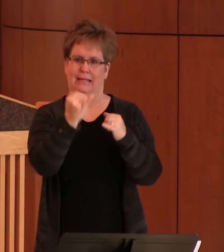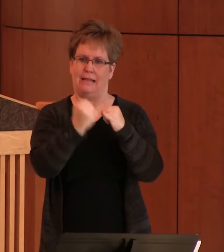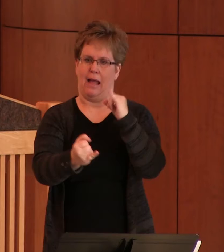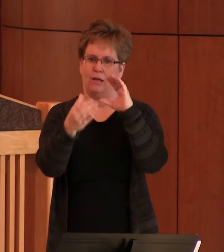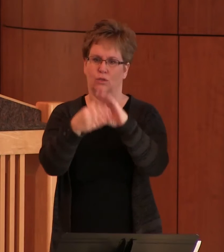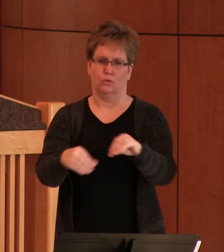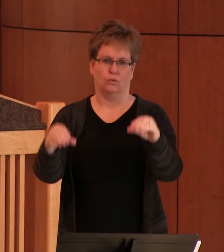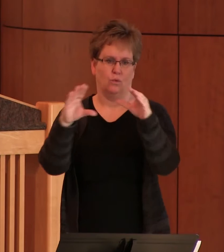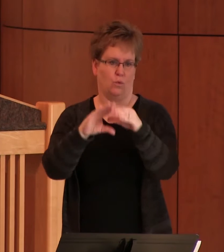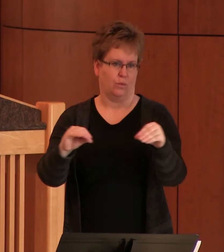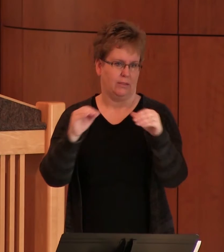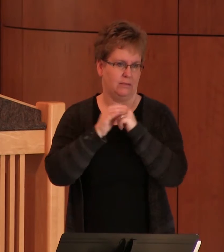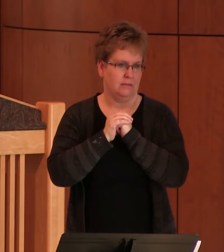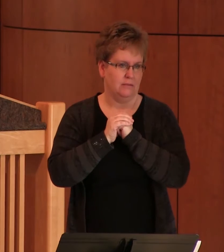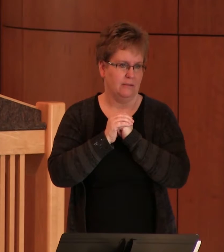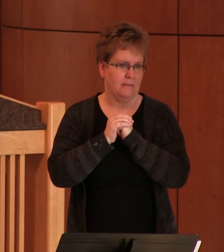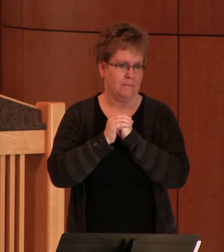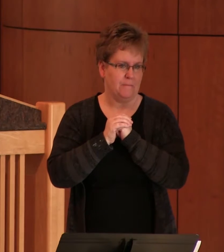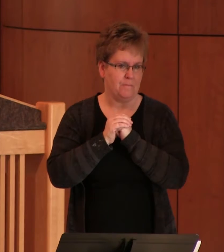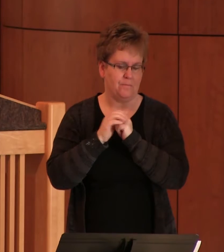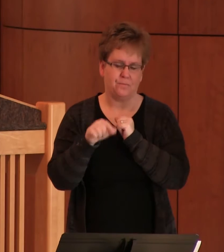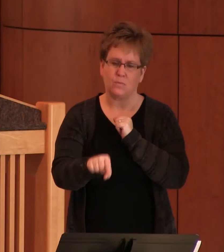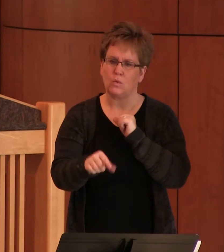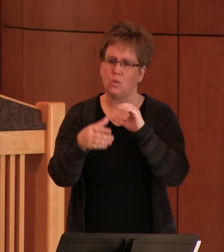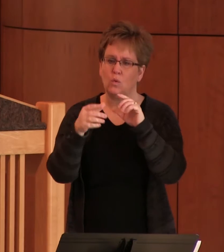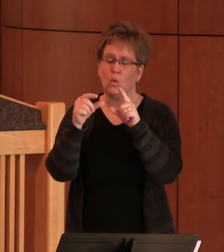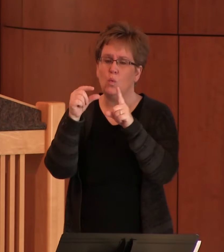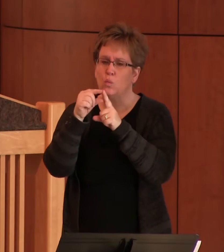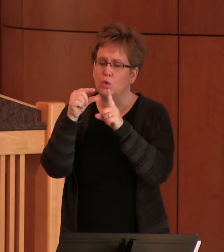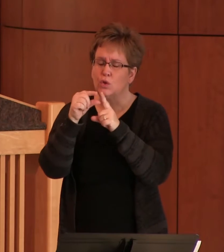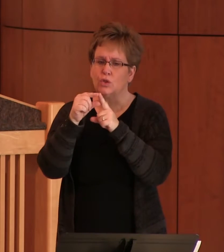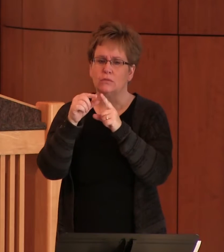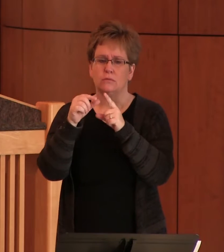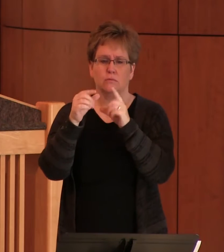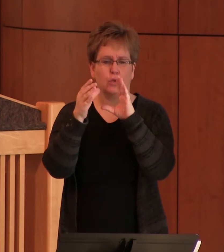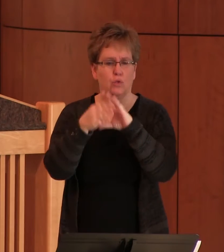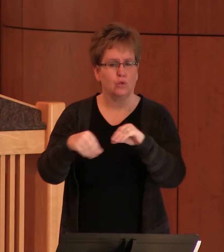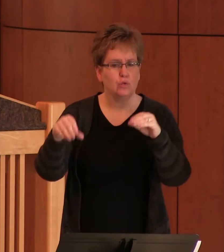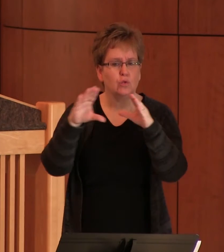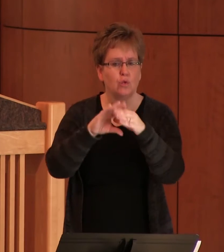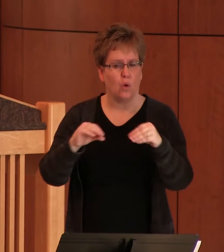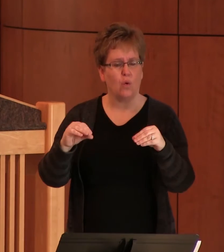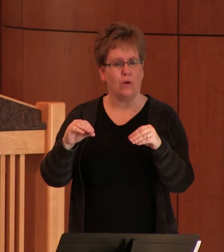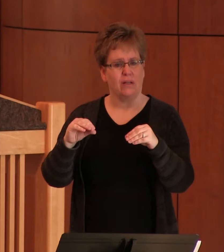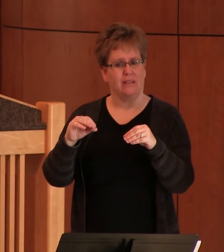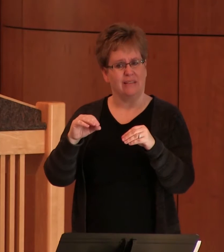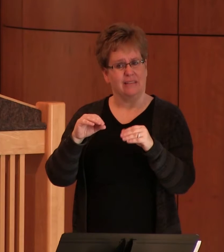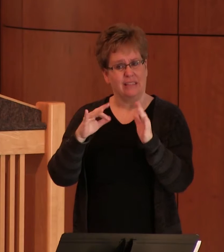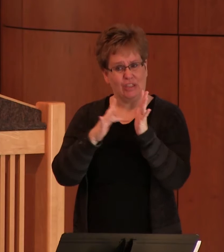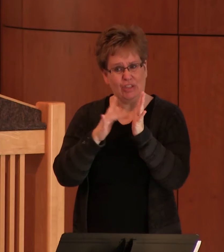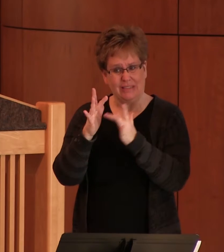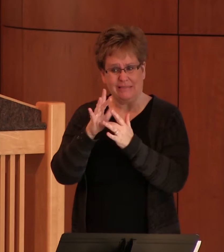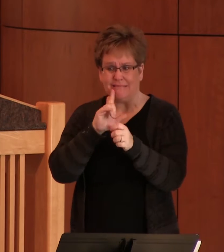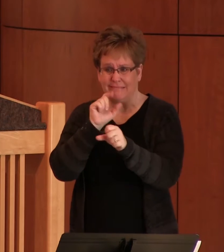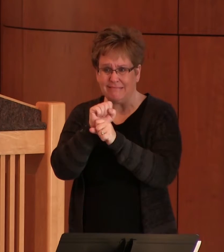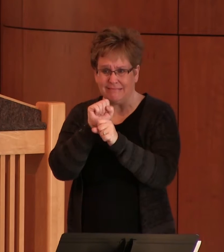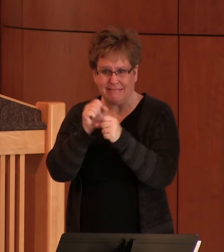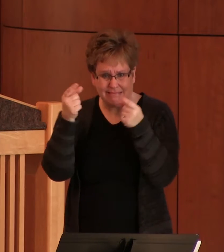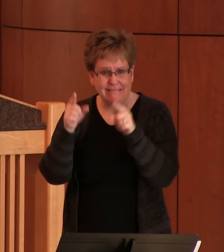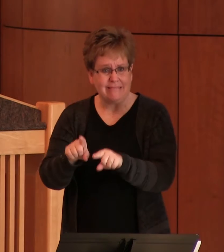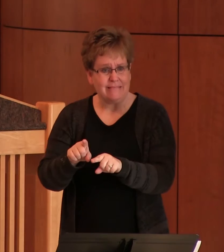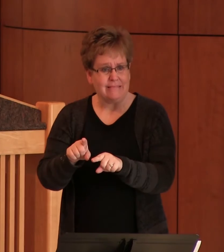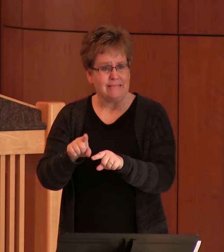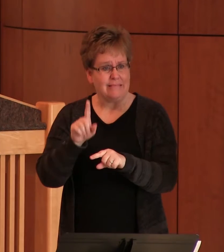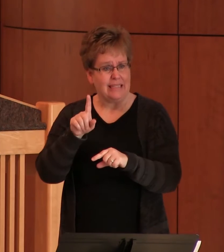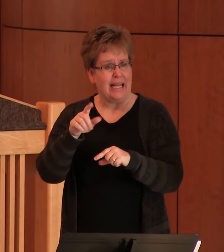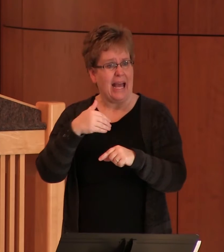It is in these words that don't come as parable or story, but as in what Jesus really does as he